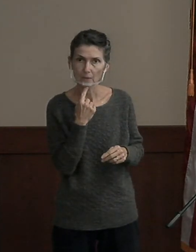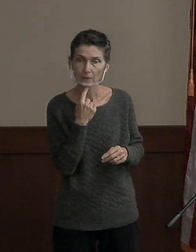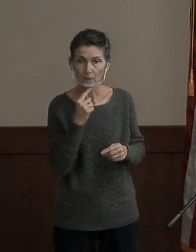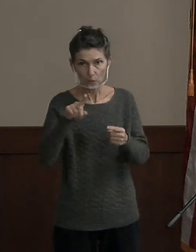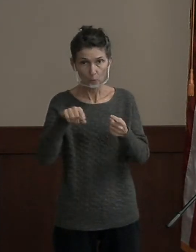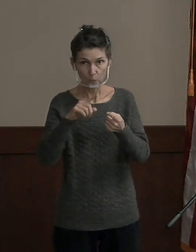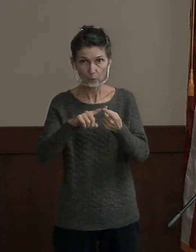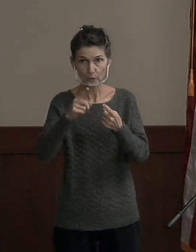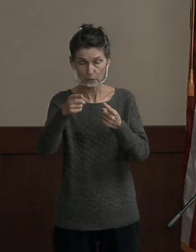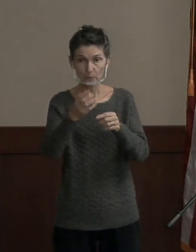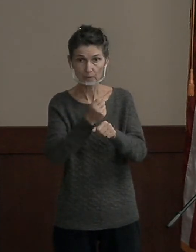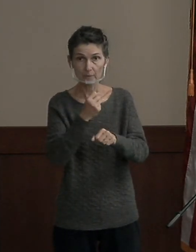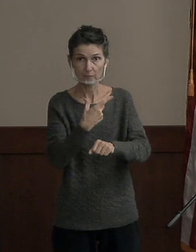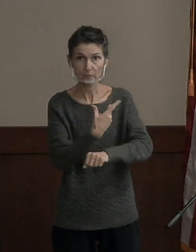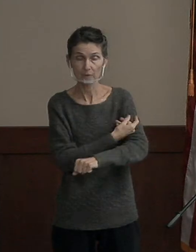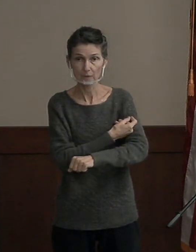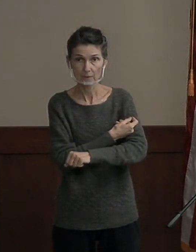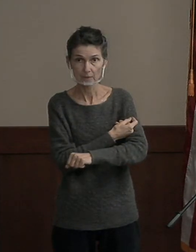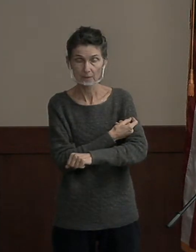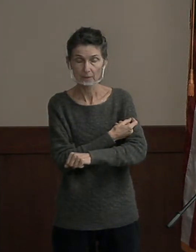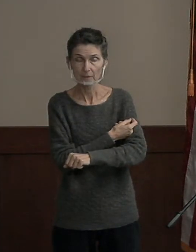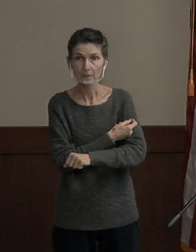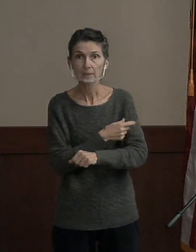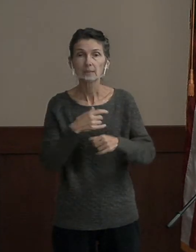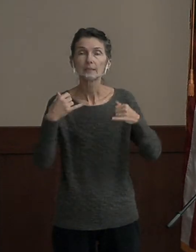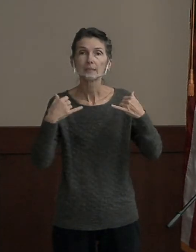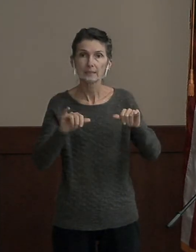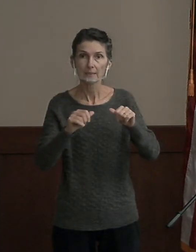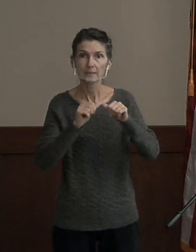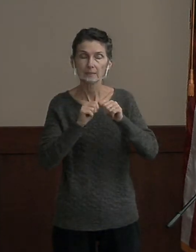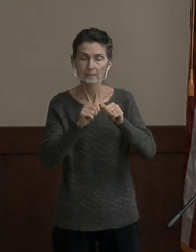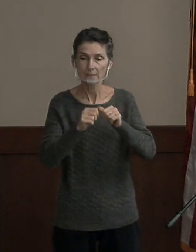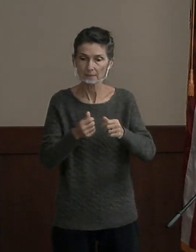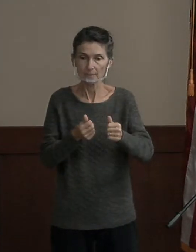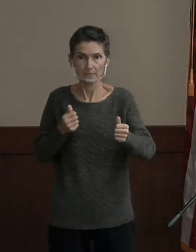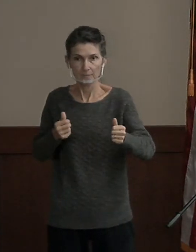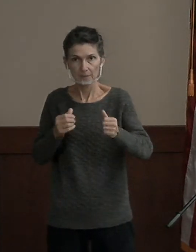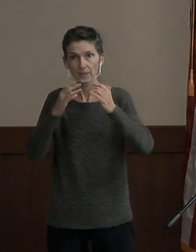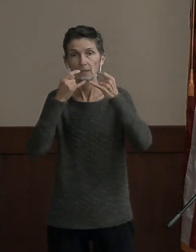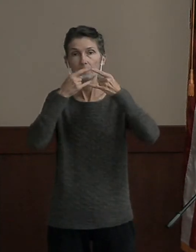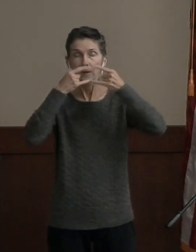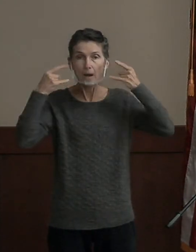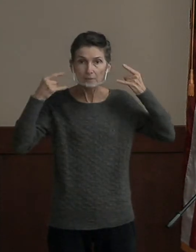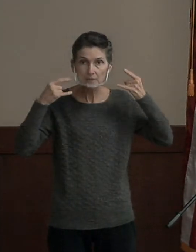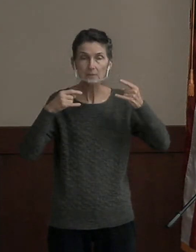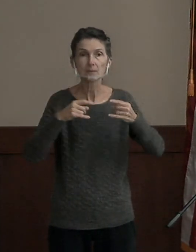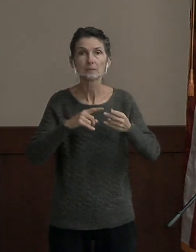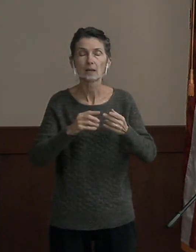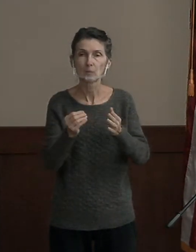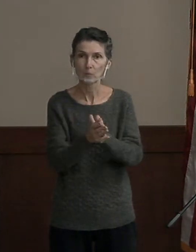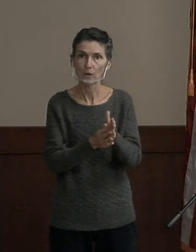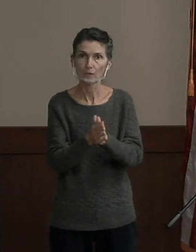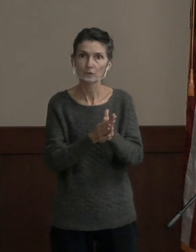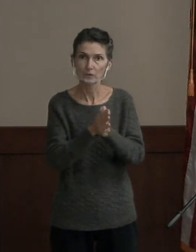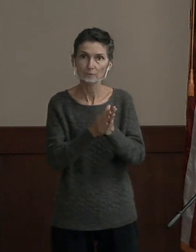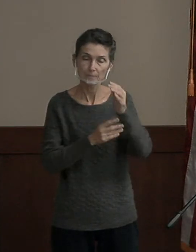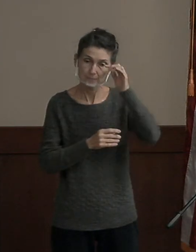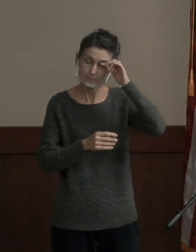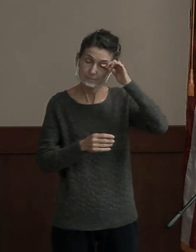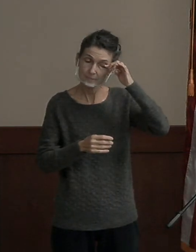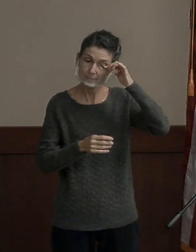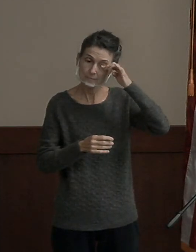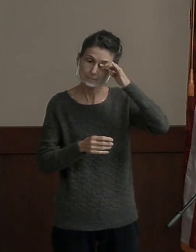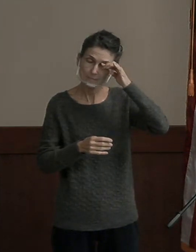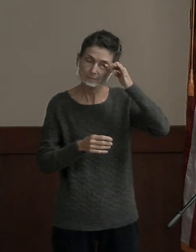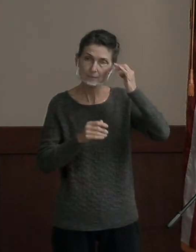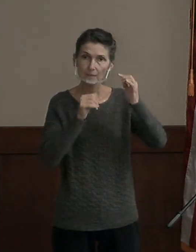you are vaccinated, that you still continue to mask, distance, and wash your hands.